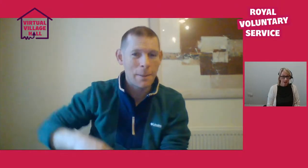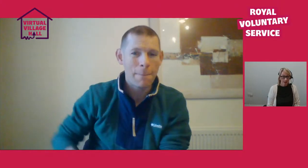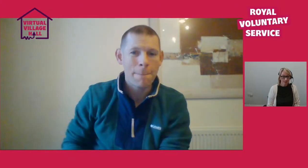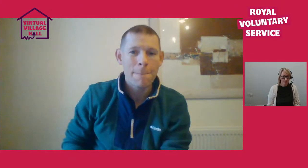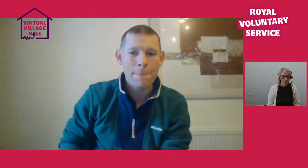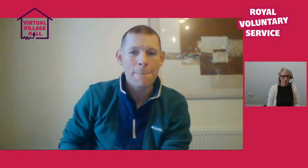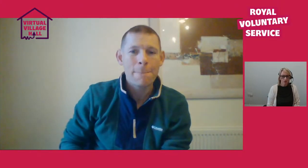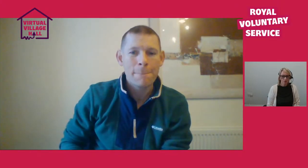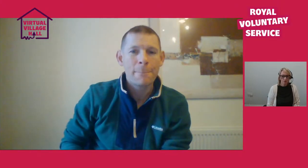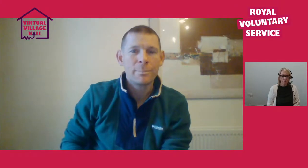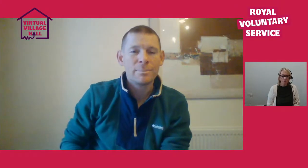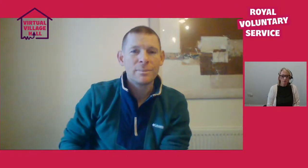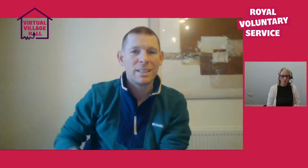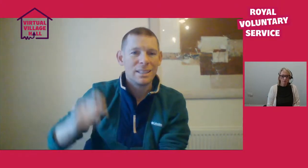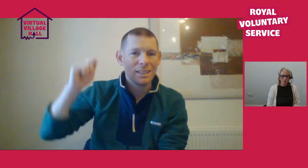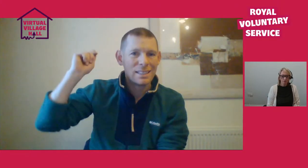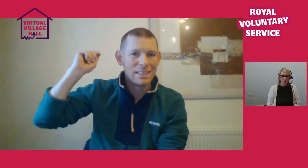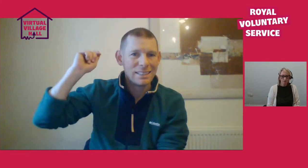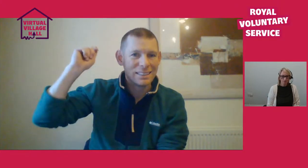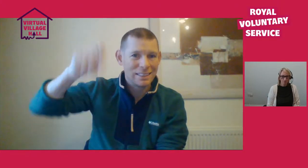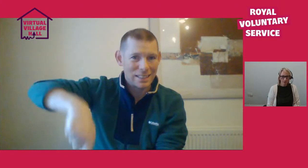And tennis being one of them.